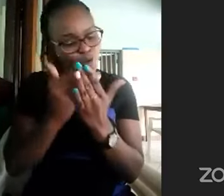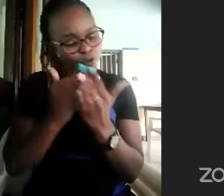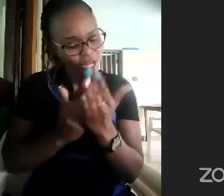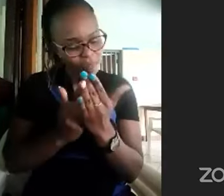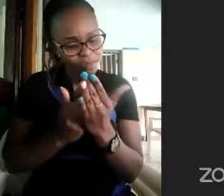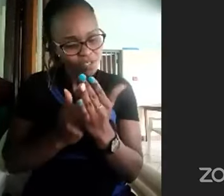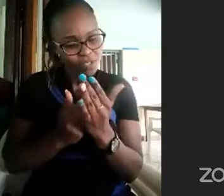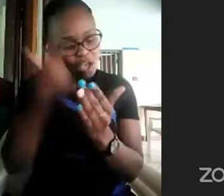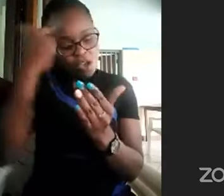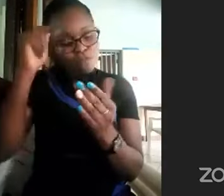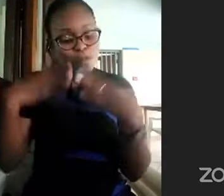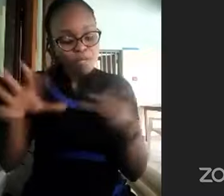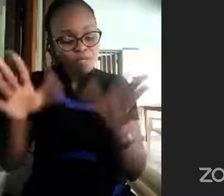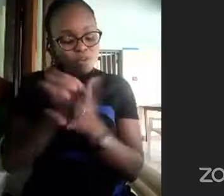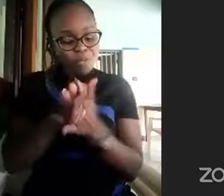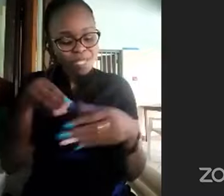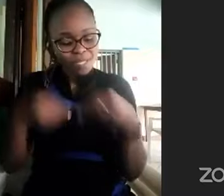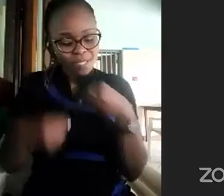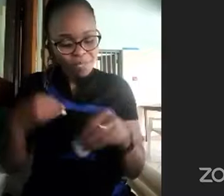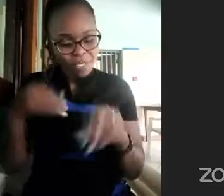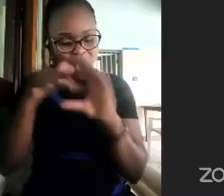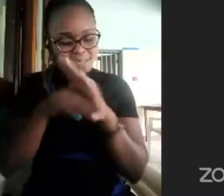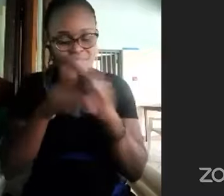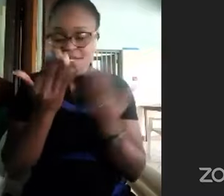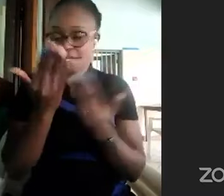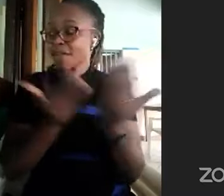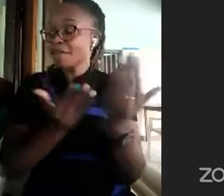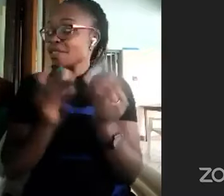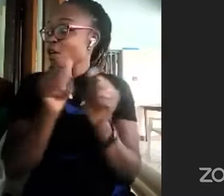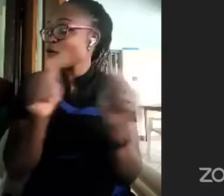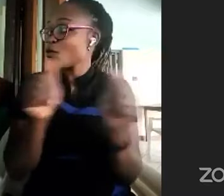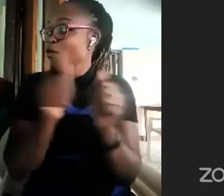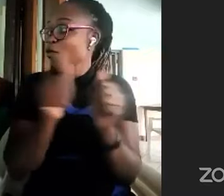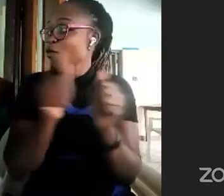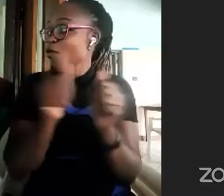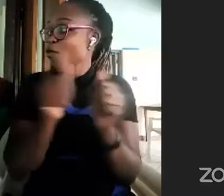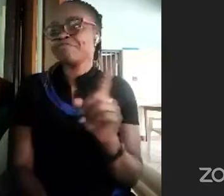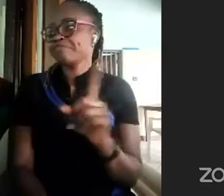services, access and enjoy their rights effectively. Another thing I'll speak to